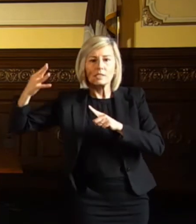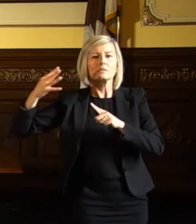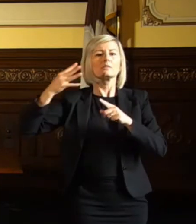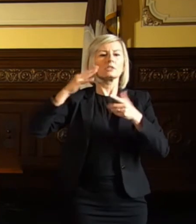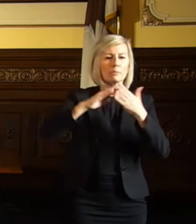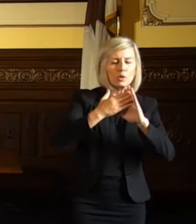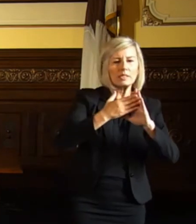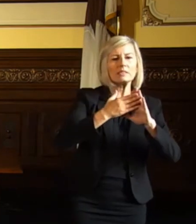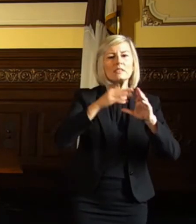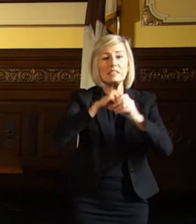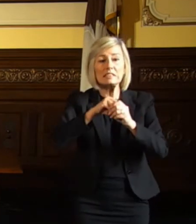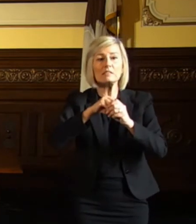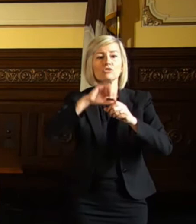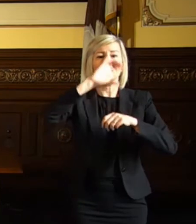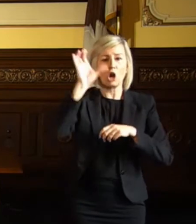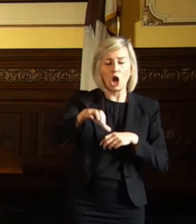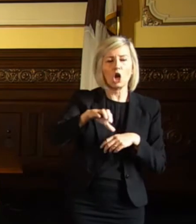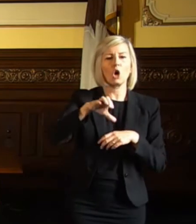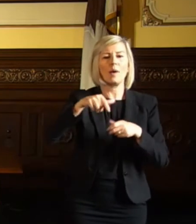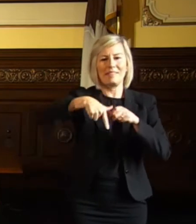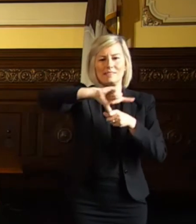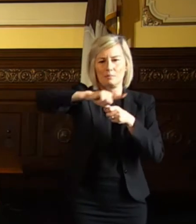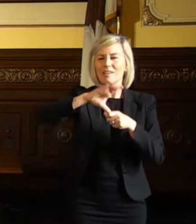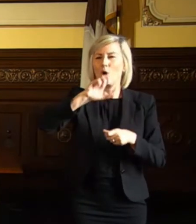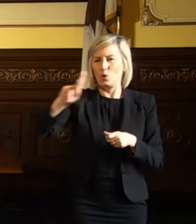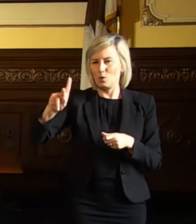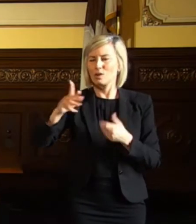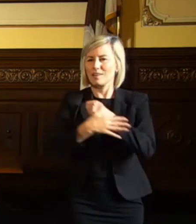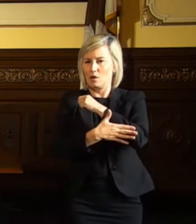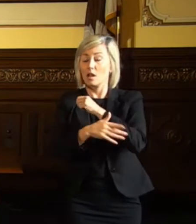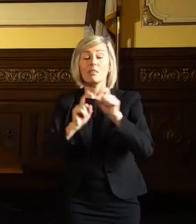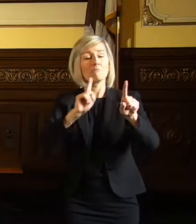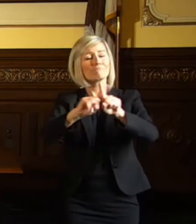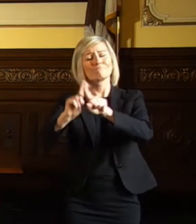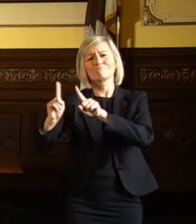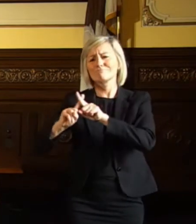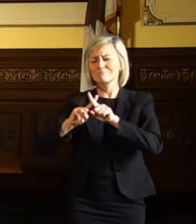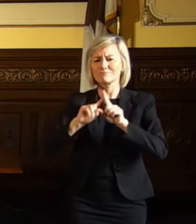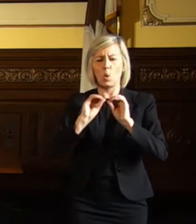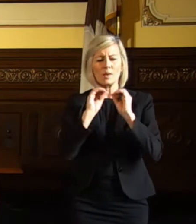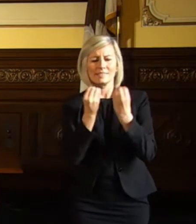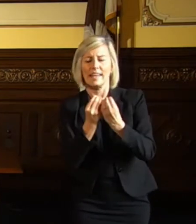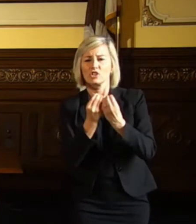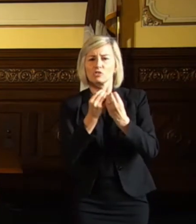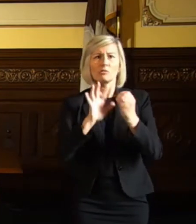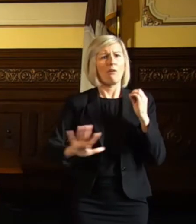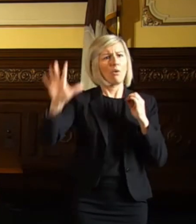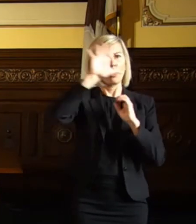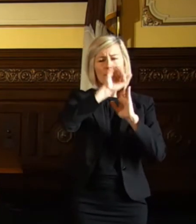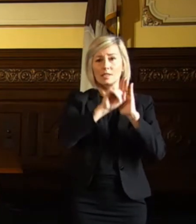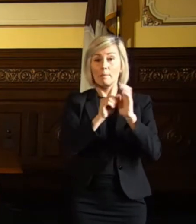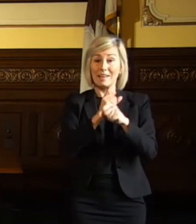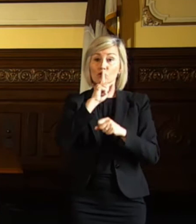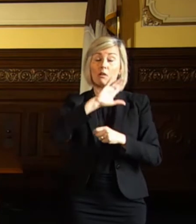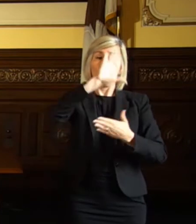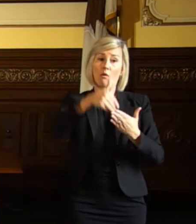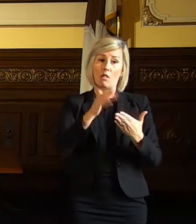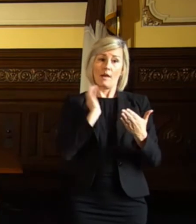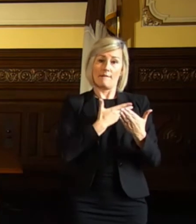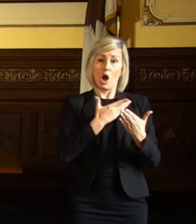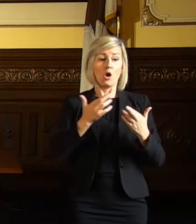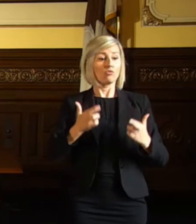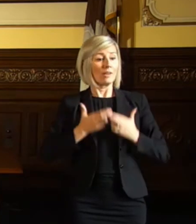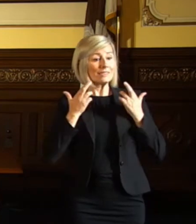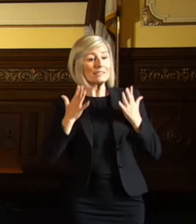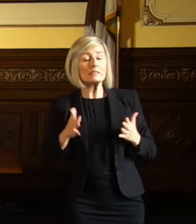suburbs of Cook County. And there are dozens of organizations across Illinois ensuring that all of our residents can find the help that